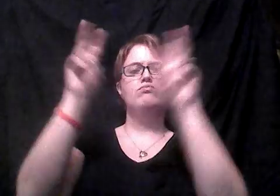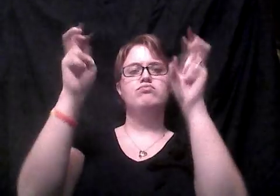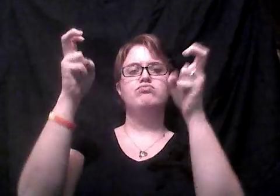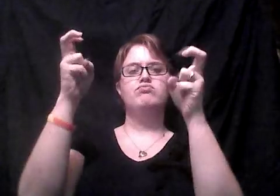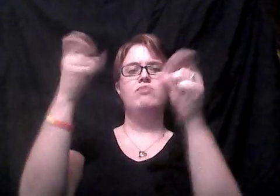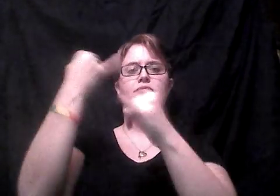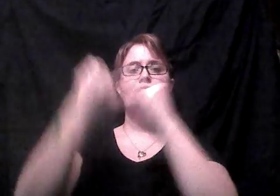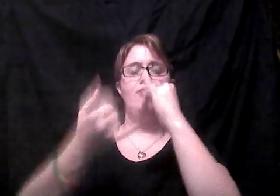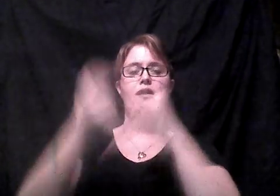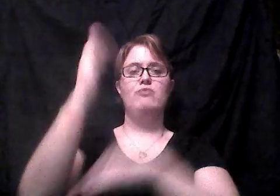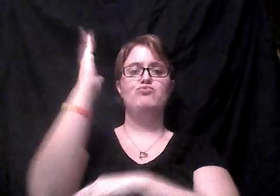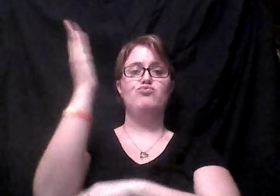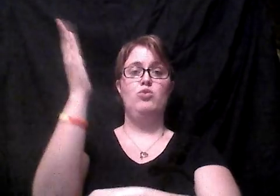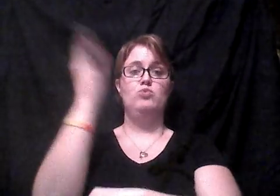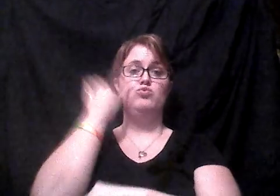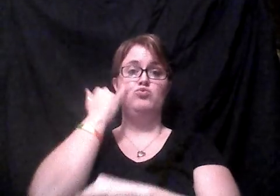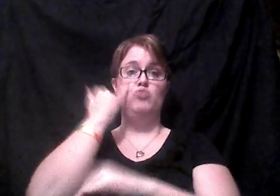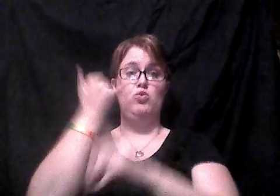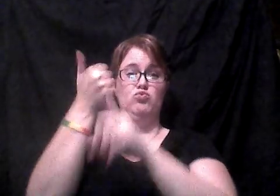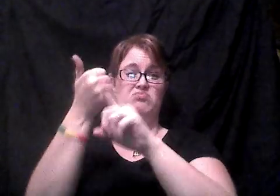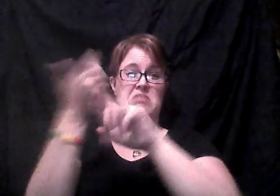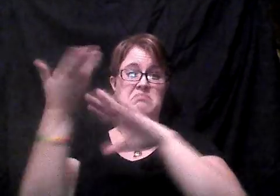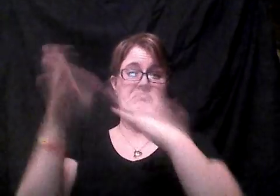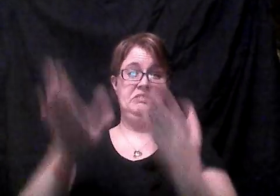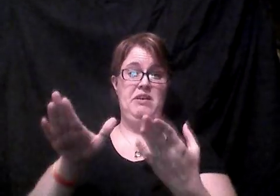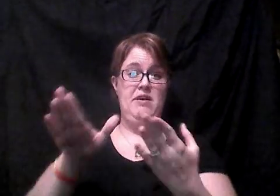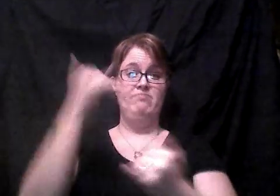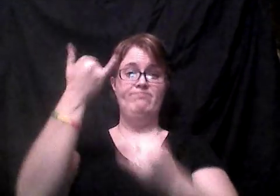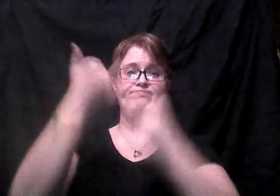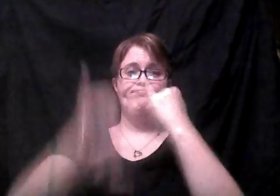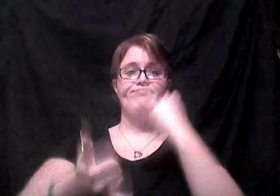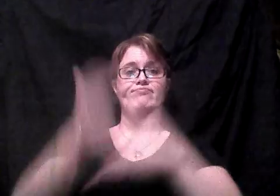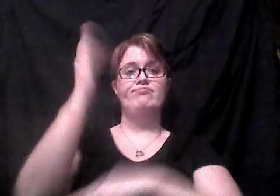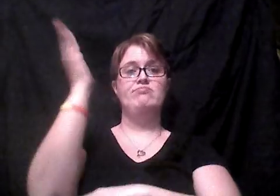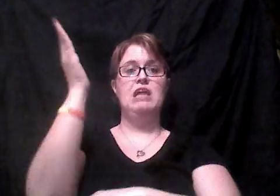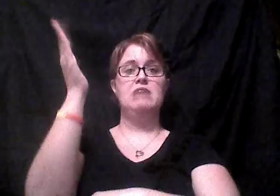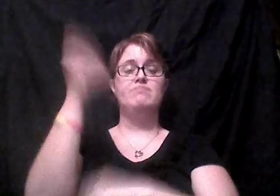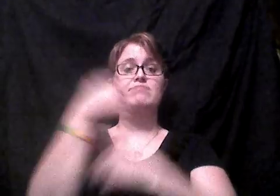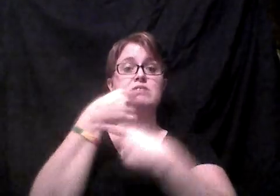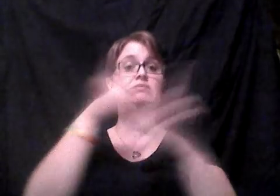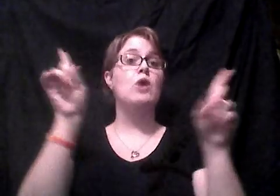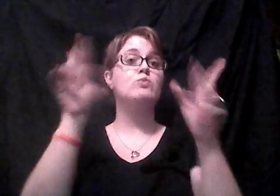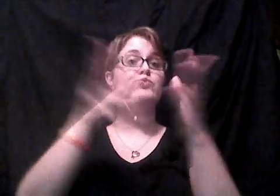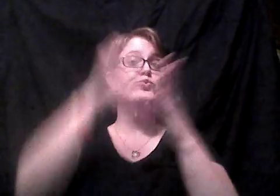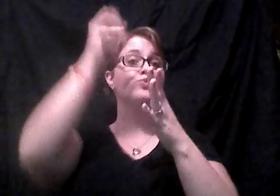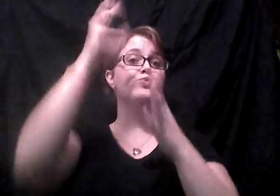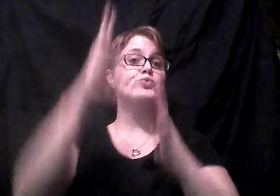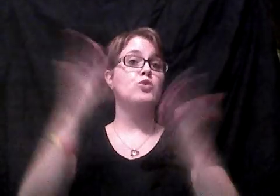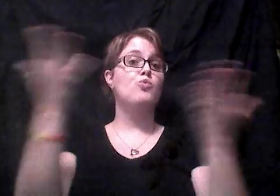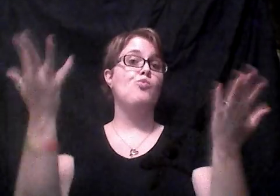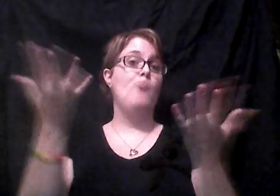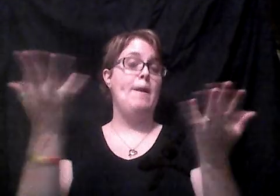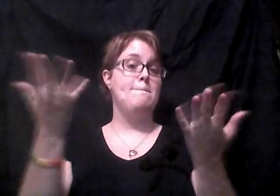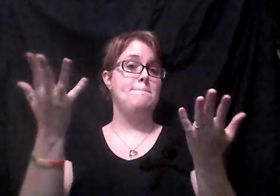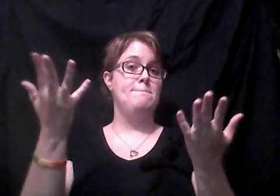going to die and you had one last lecture, what would you say to your students? Well, for me, there's an elephant in the room. And the elephant in the room is that for